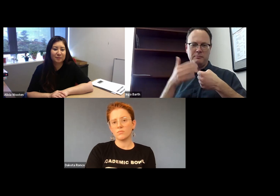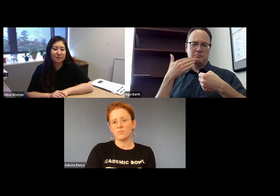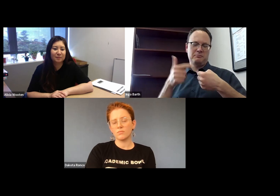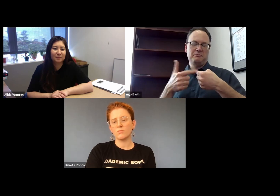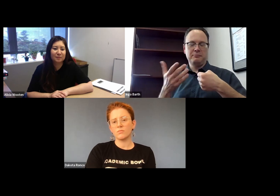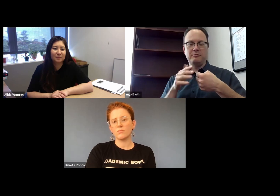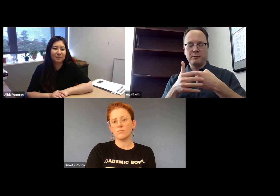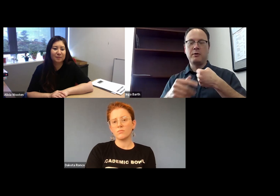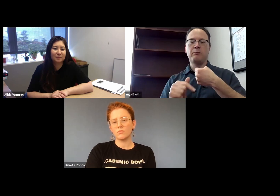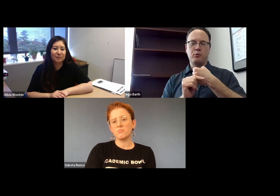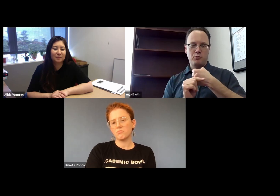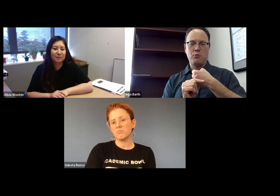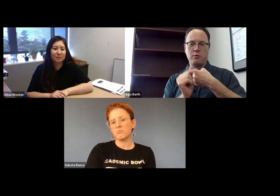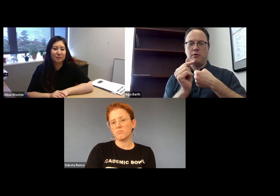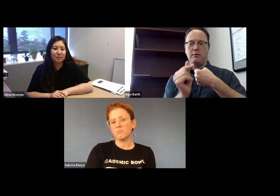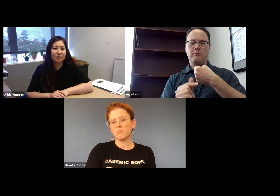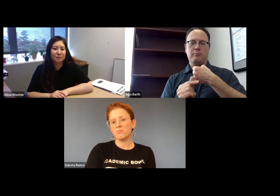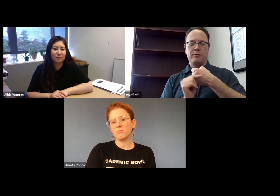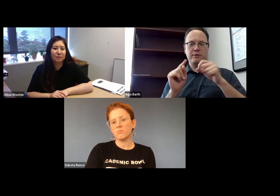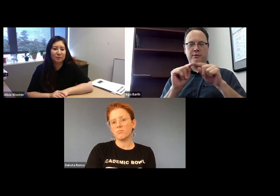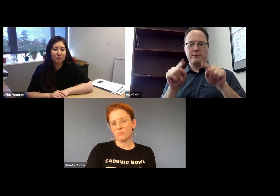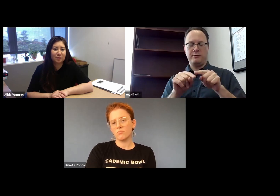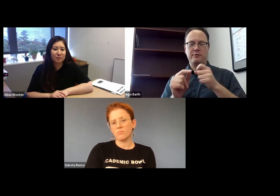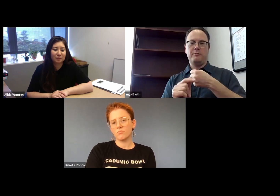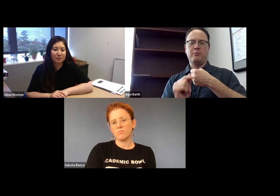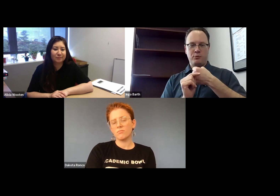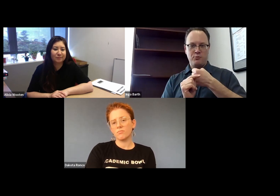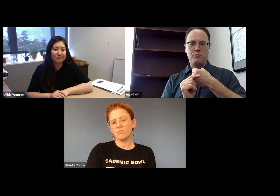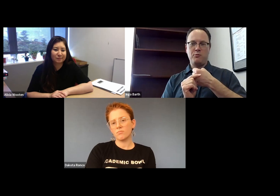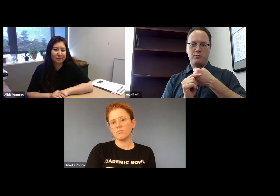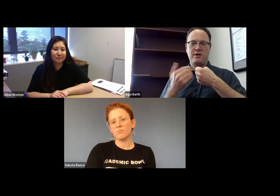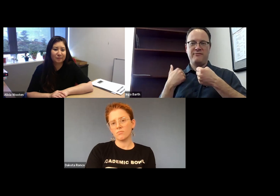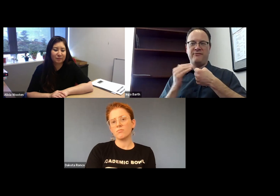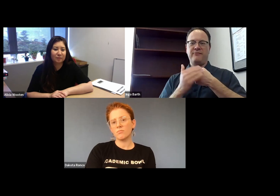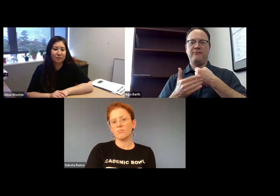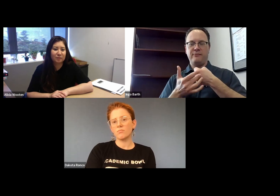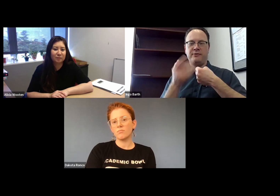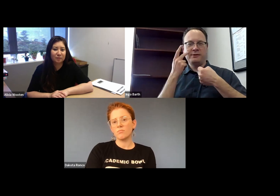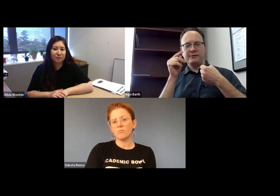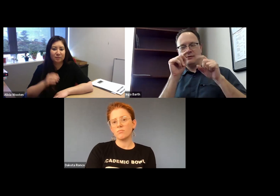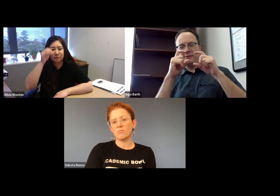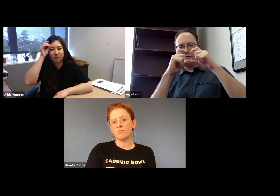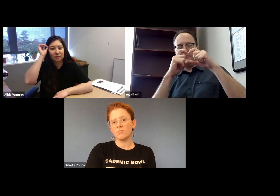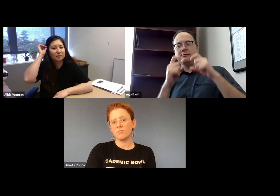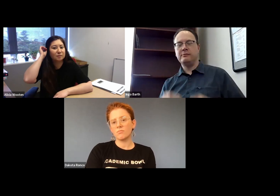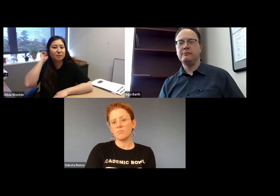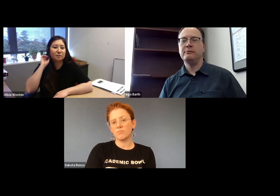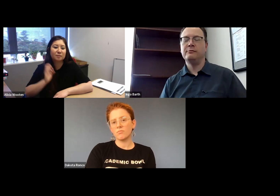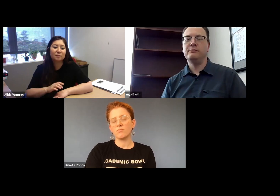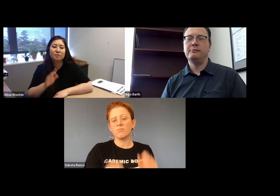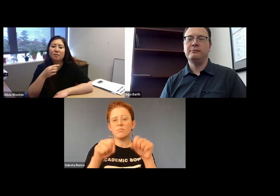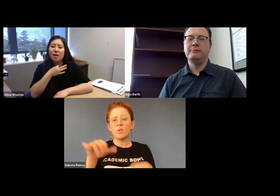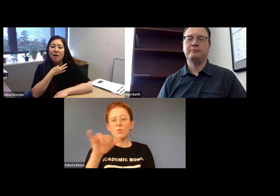So Saturn, Uranus, Neptune as well. I think you could all have them be with the back of your hand